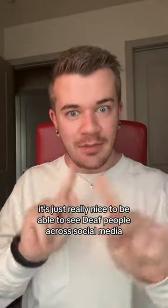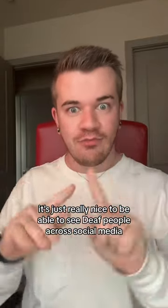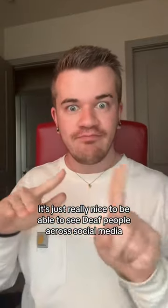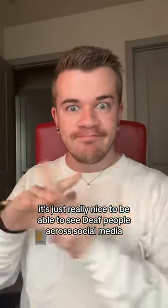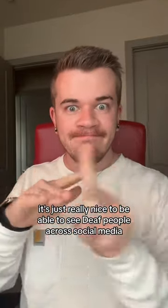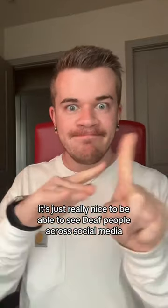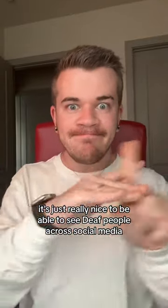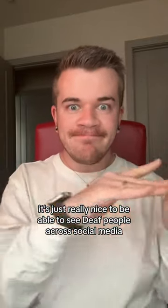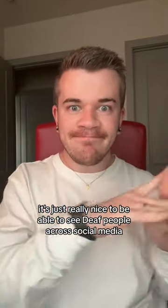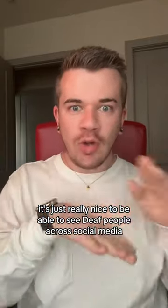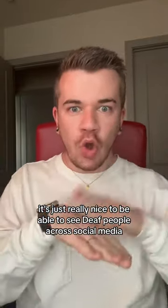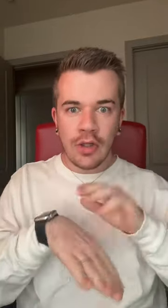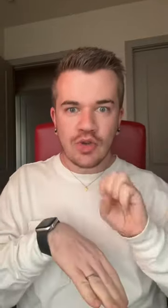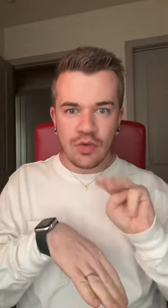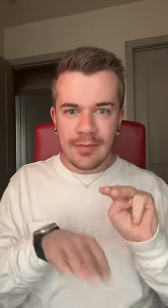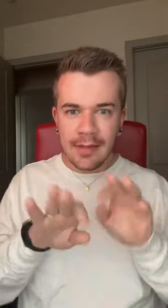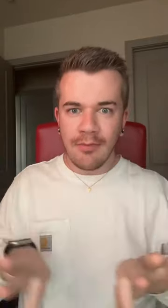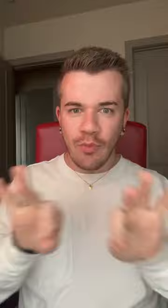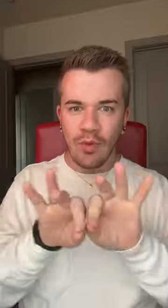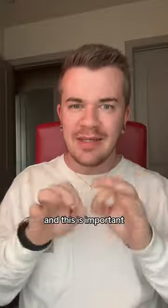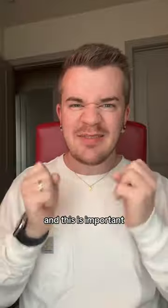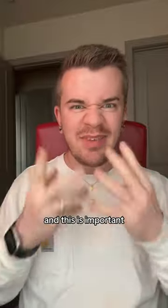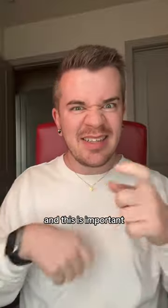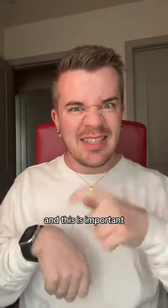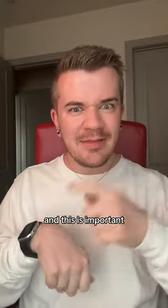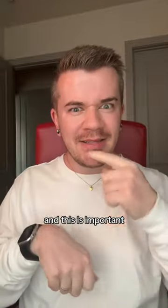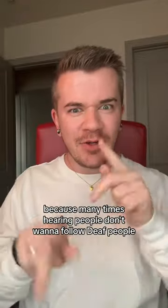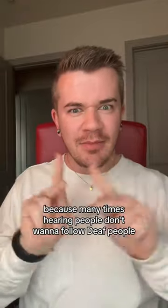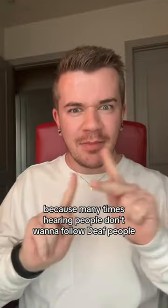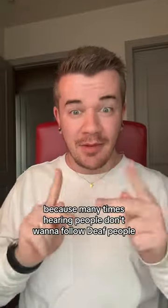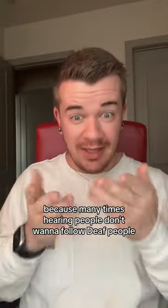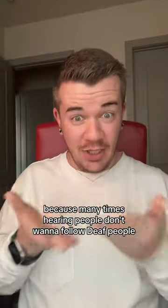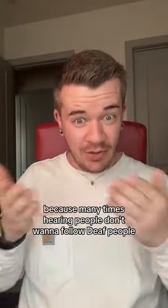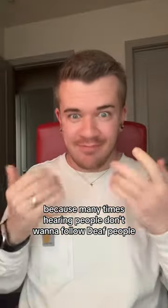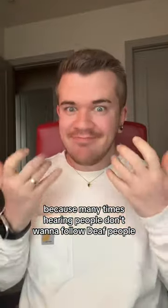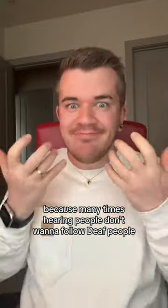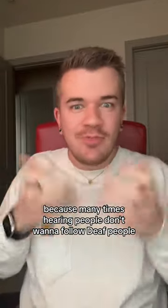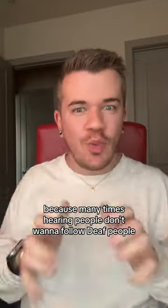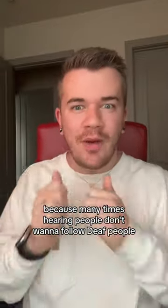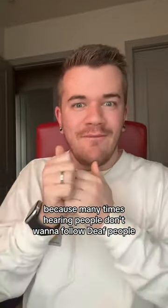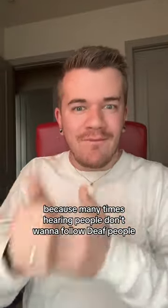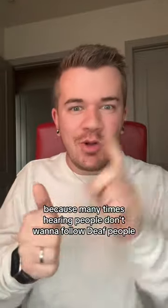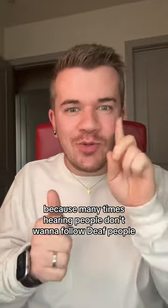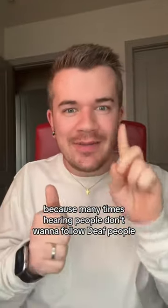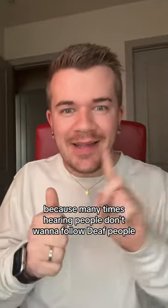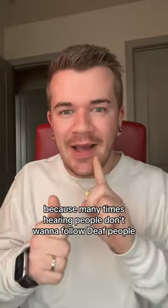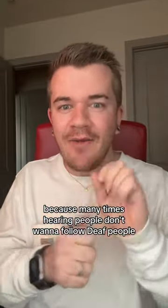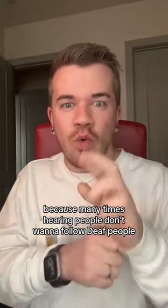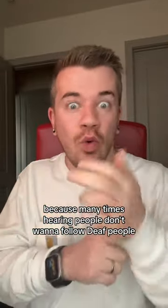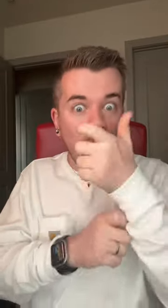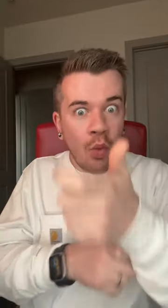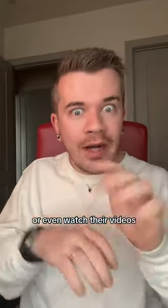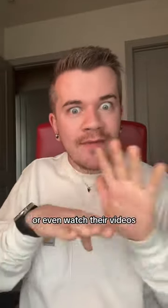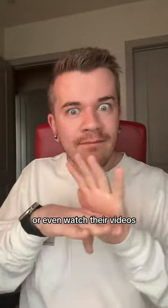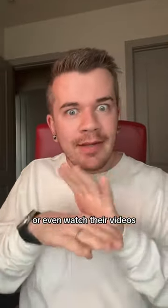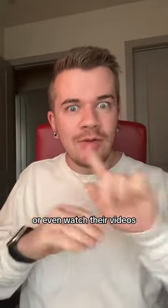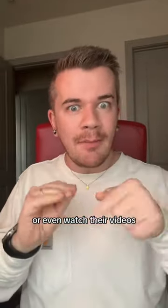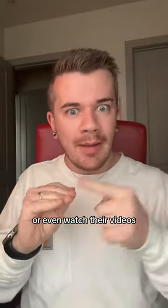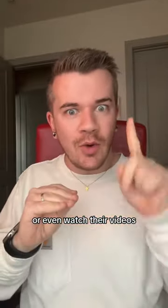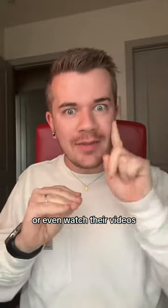across social media. And this is important because many times hearing people don't want to follow deaf people or even watch their videos